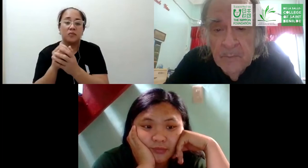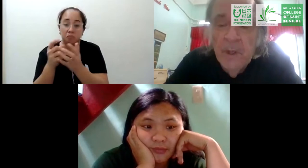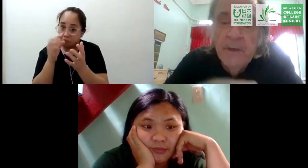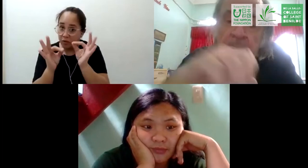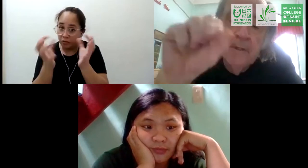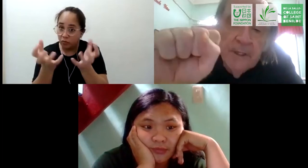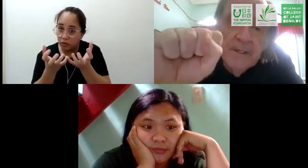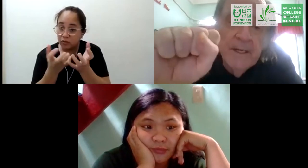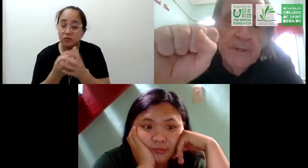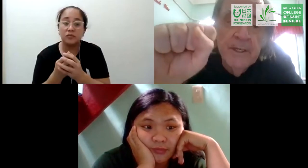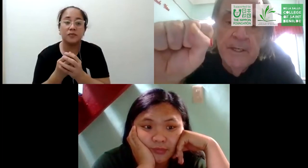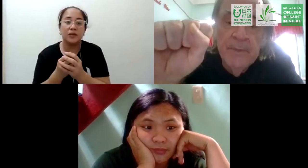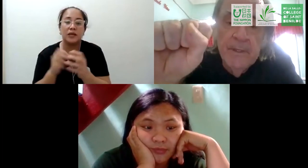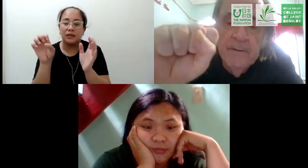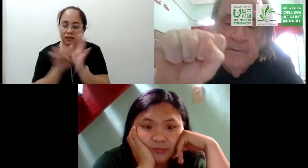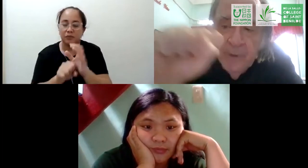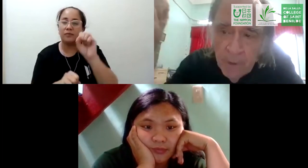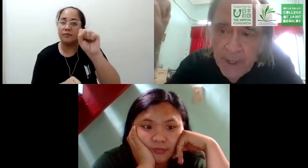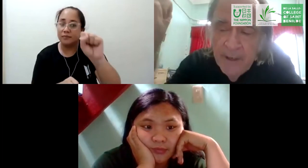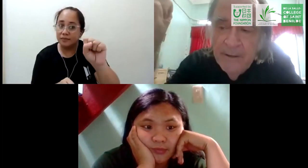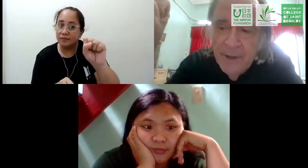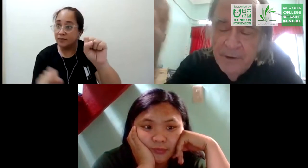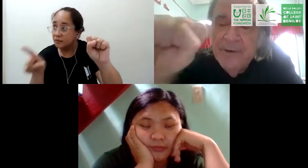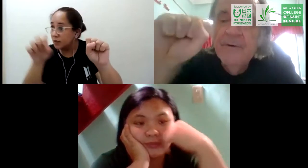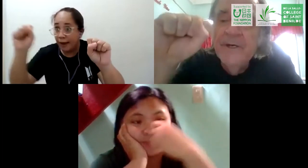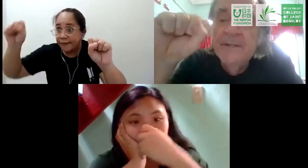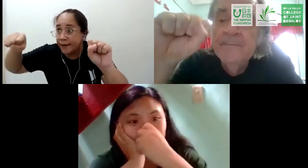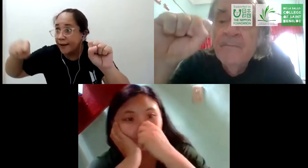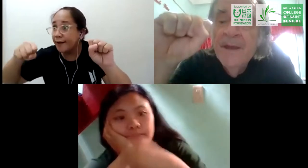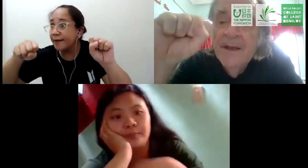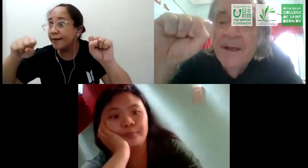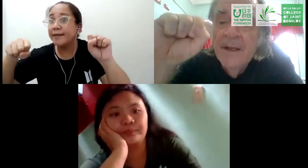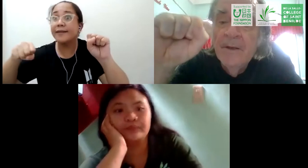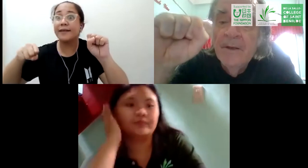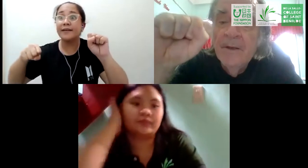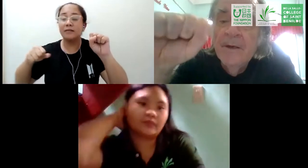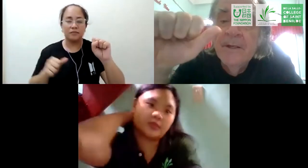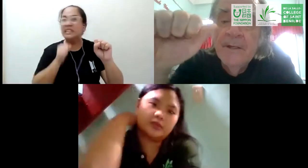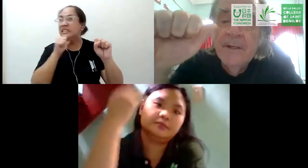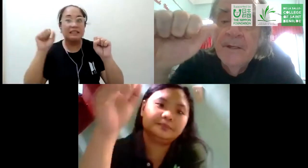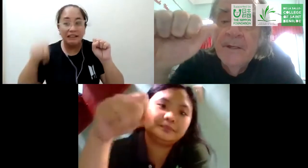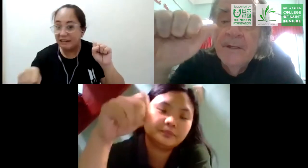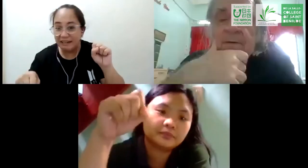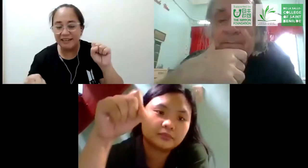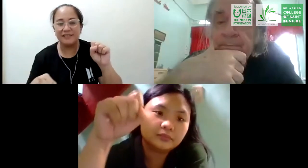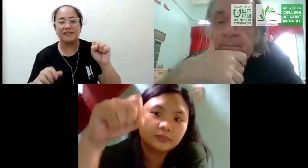So look at this hand shape and then you agree or you disagree. And look at this hand shape, et cetera, et